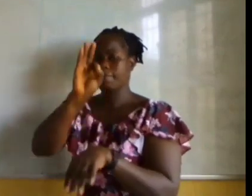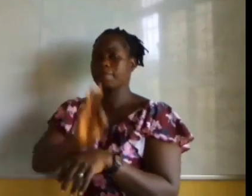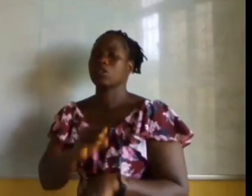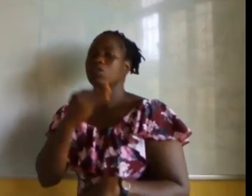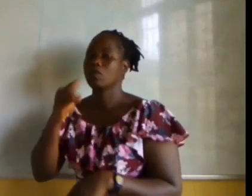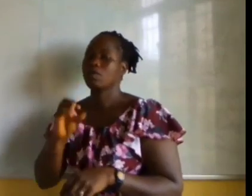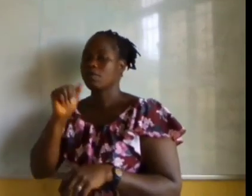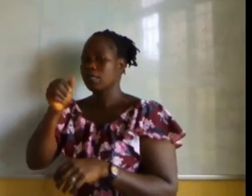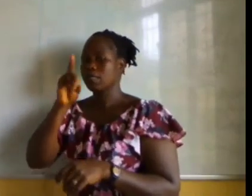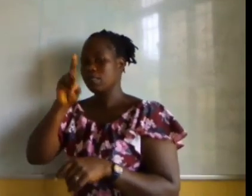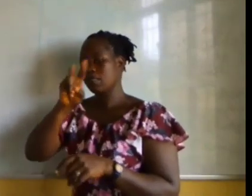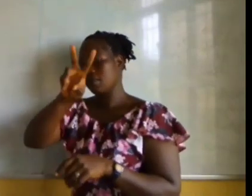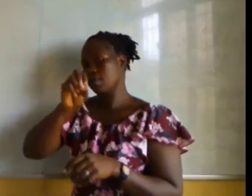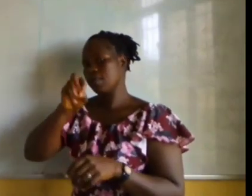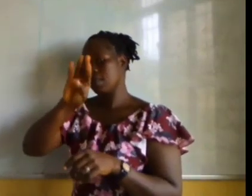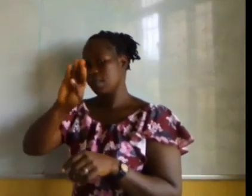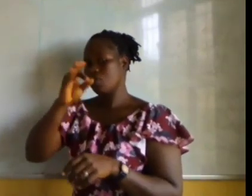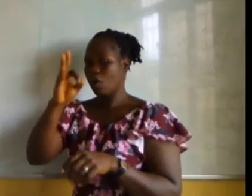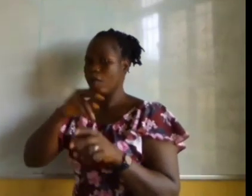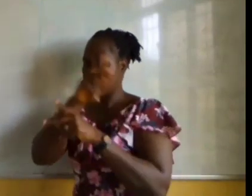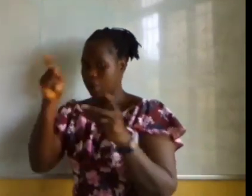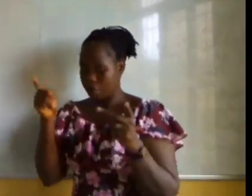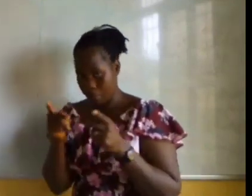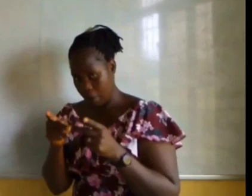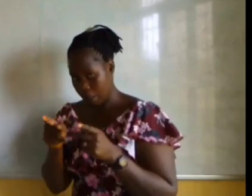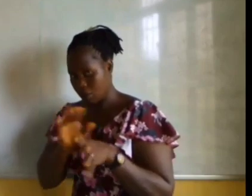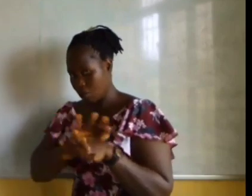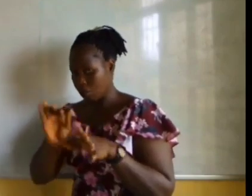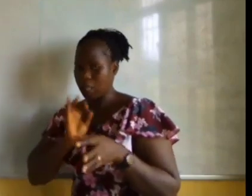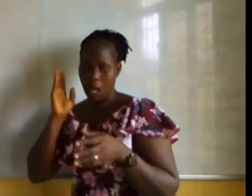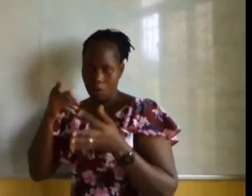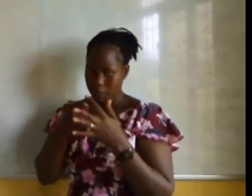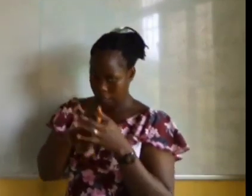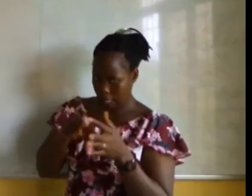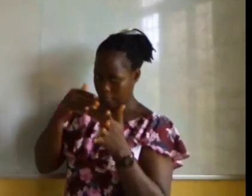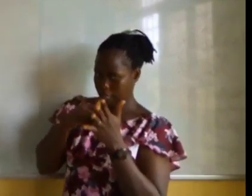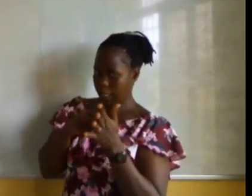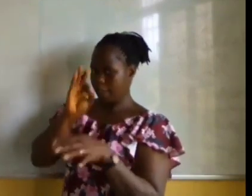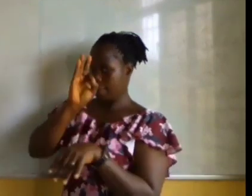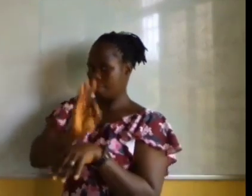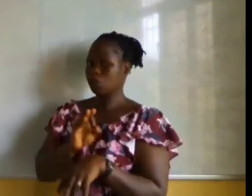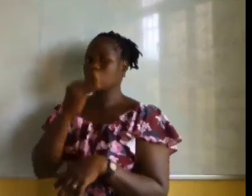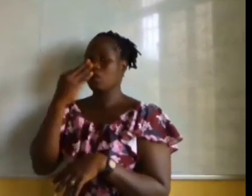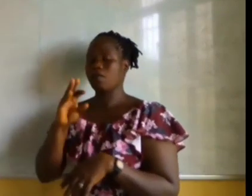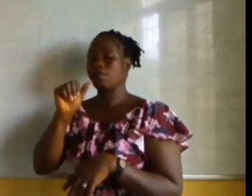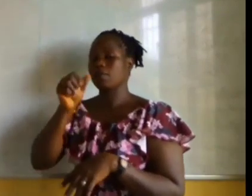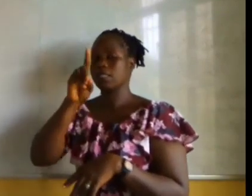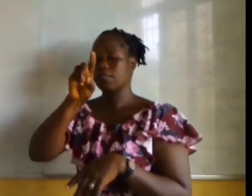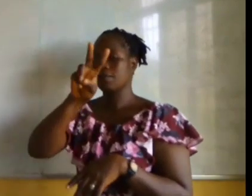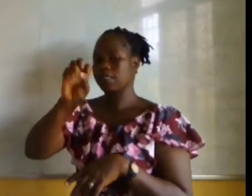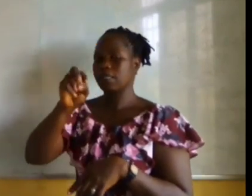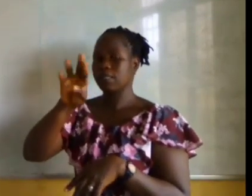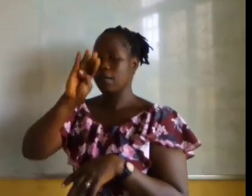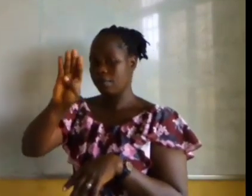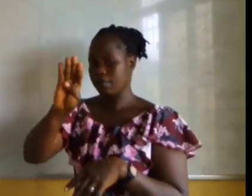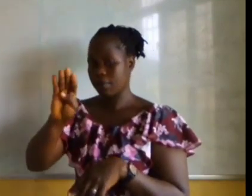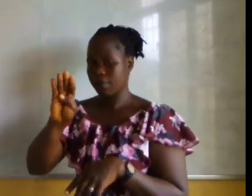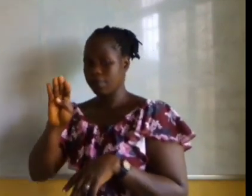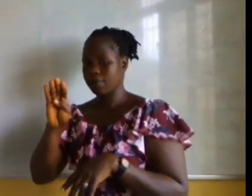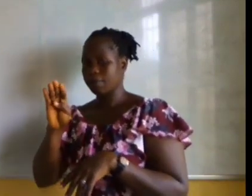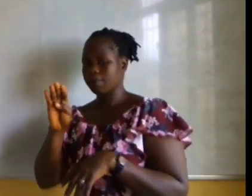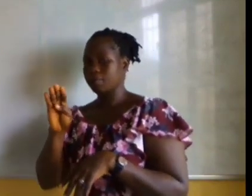treated adverb of place last week, but I will start all over again. The functions of adverb.